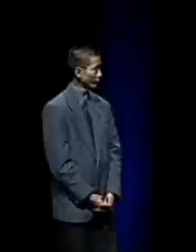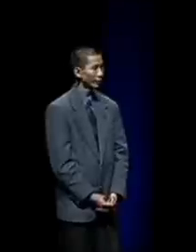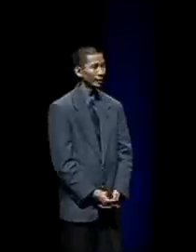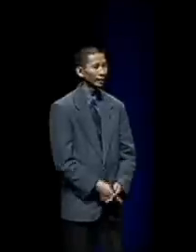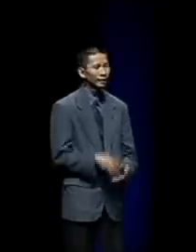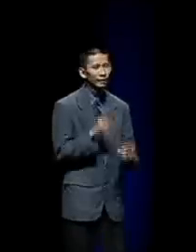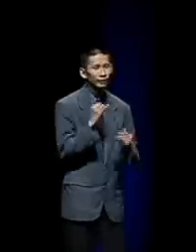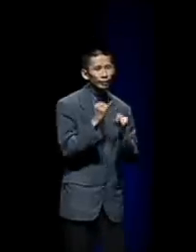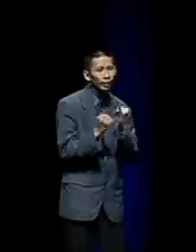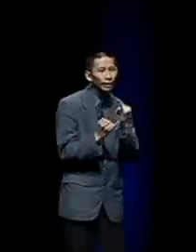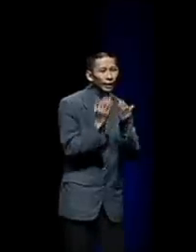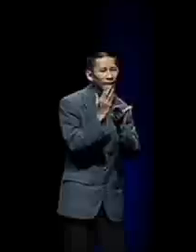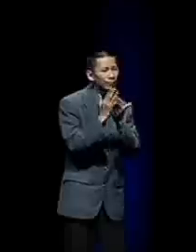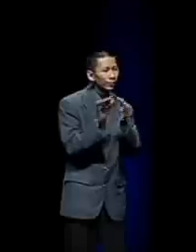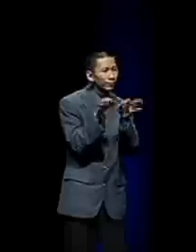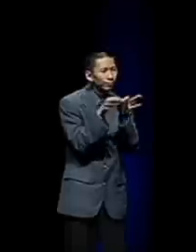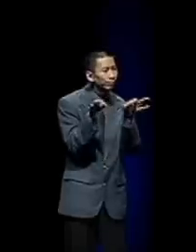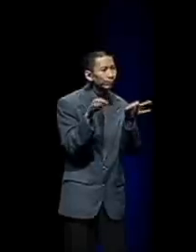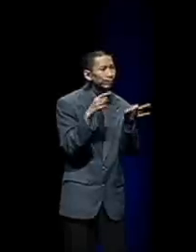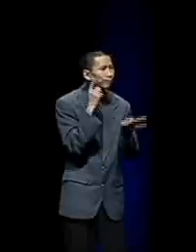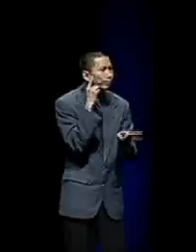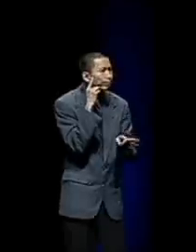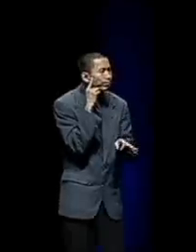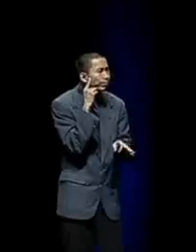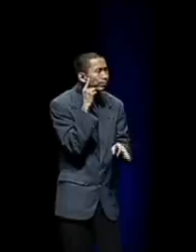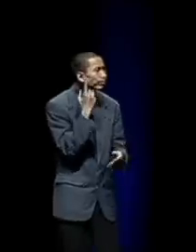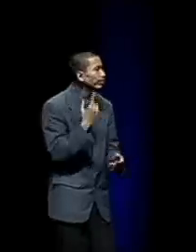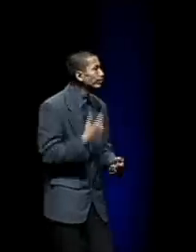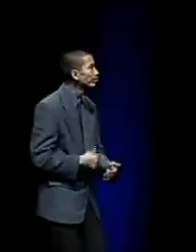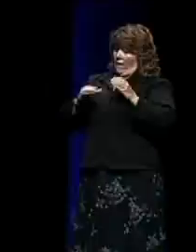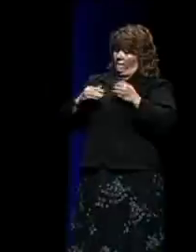the last part? I didn't quite hear it. Well, it says it seems that